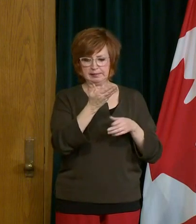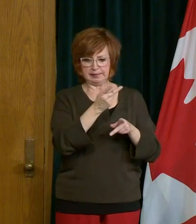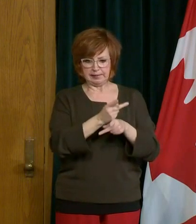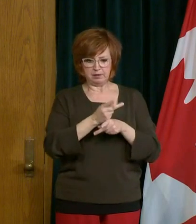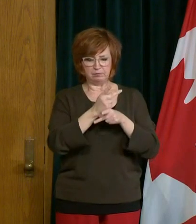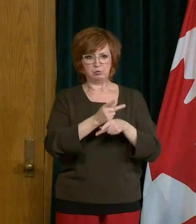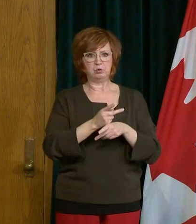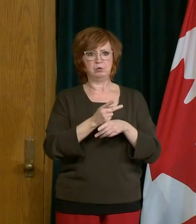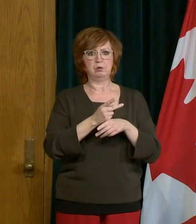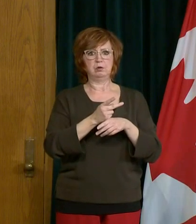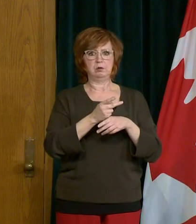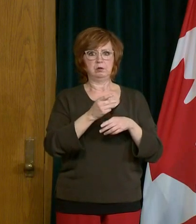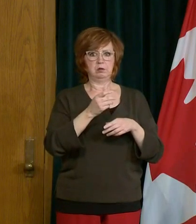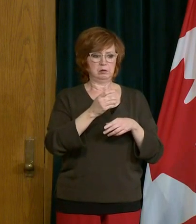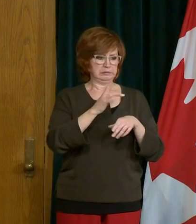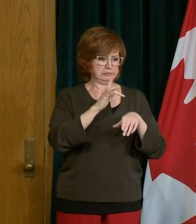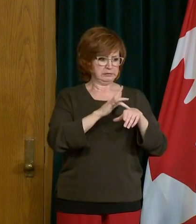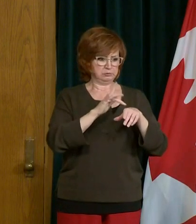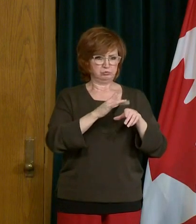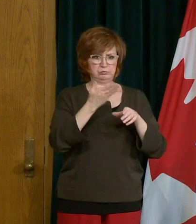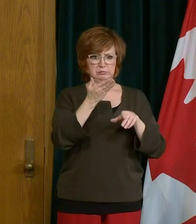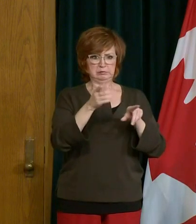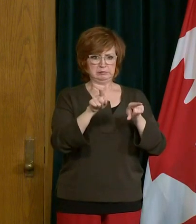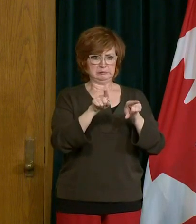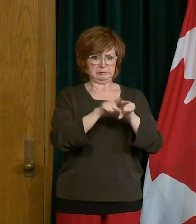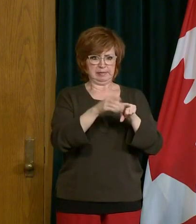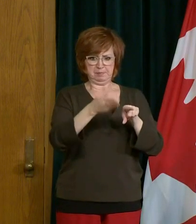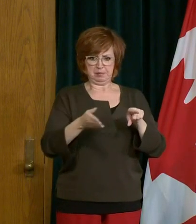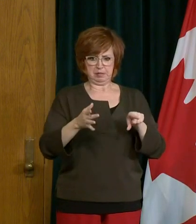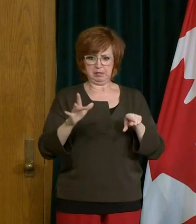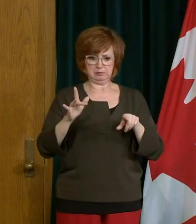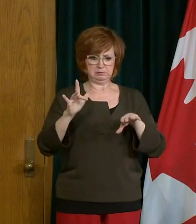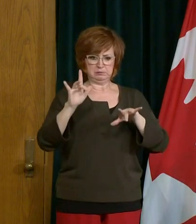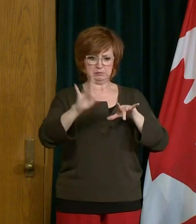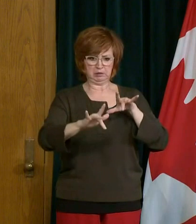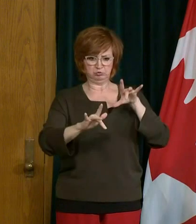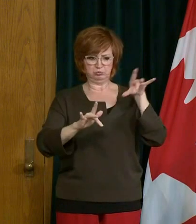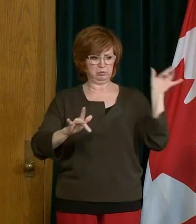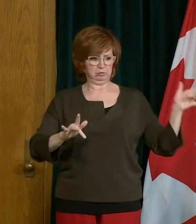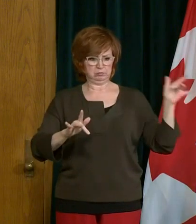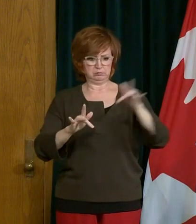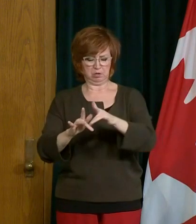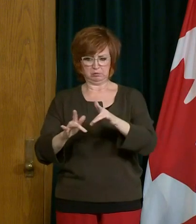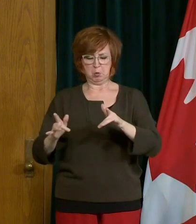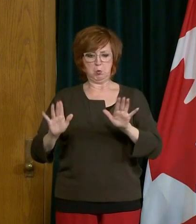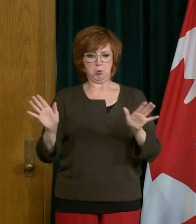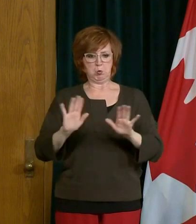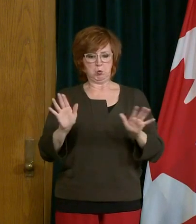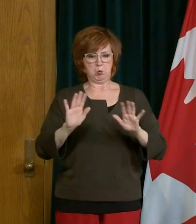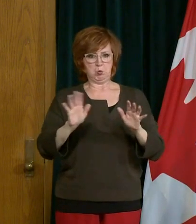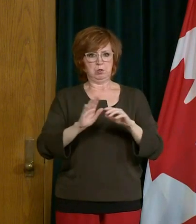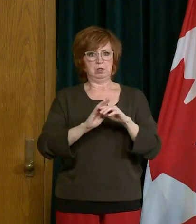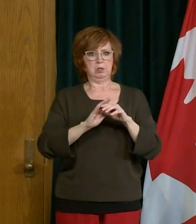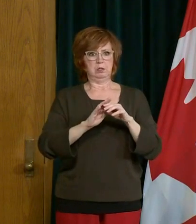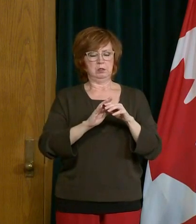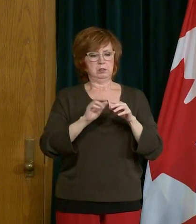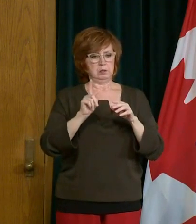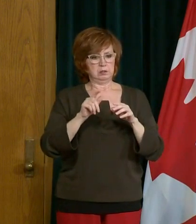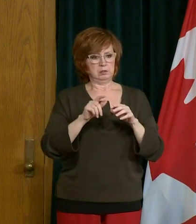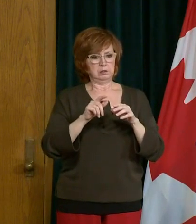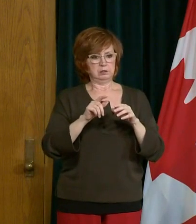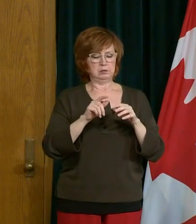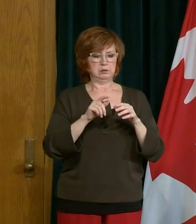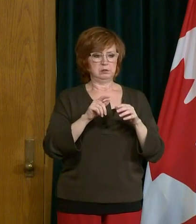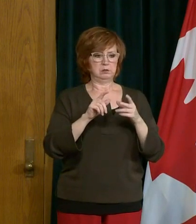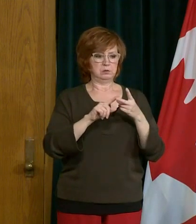the ultimate spread of this disease, this virus, pardon me, is the challenge. I would ask them to have I would ask them to